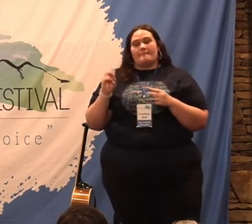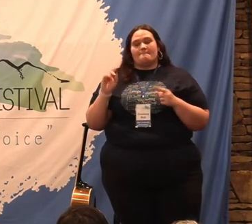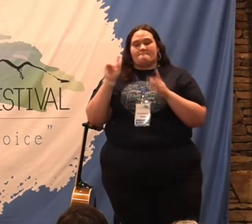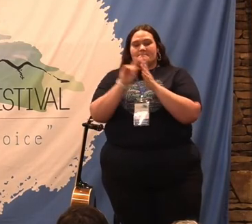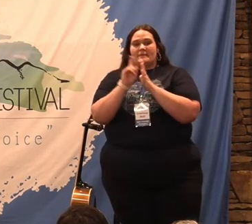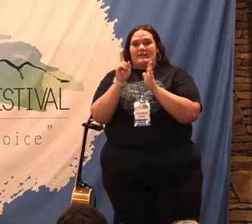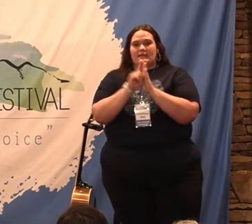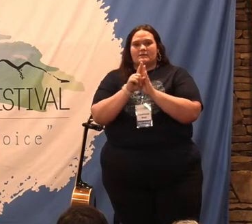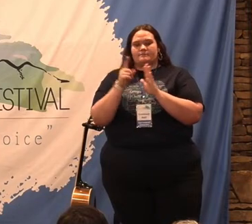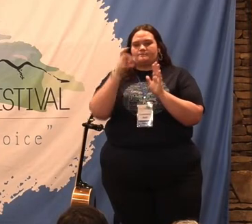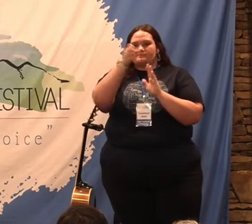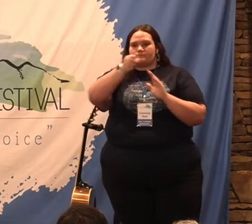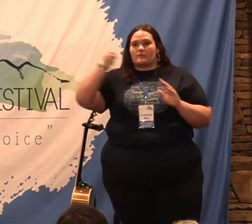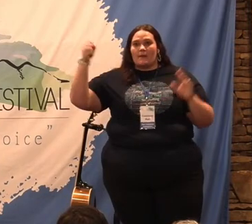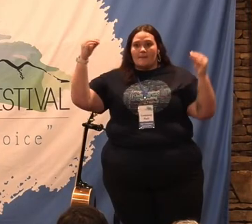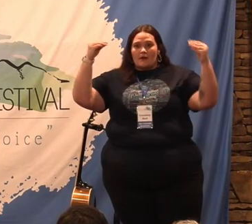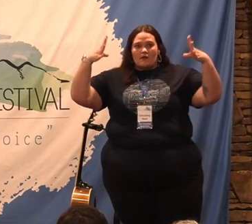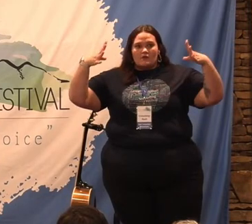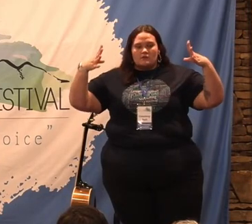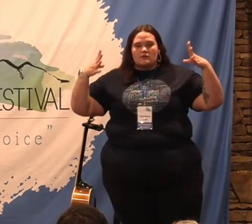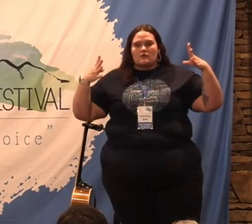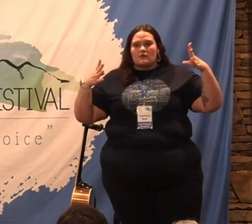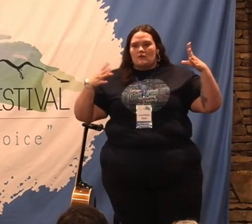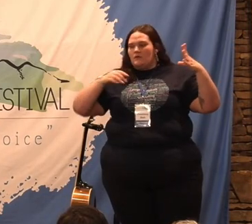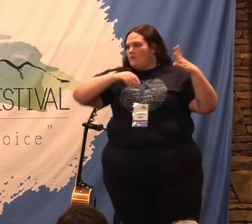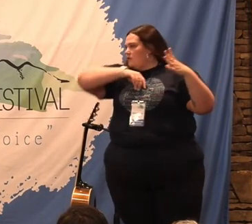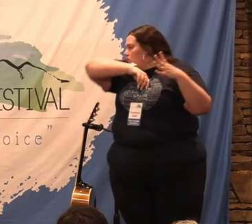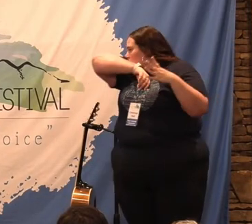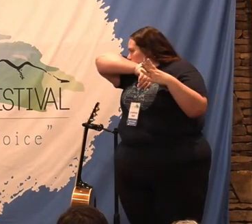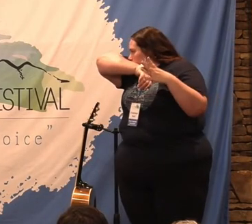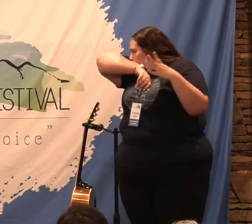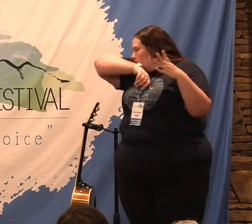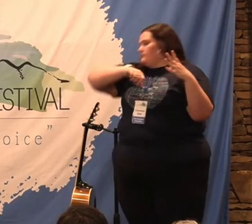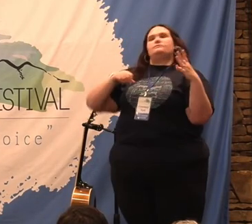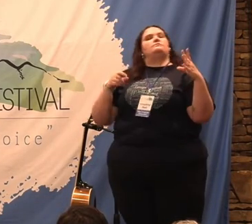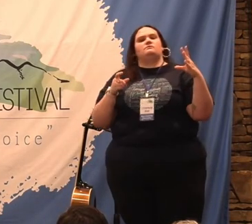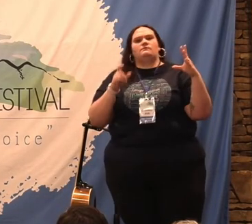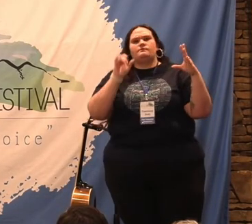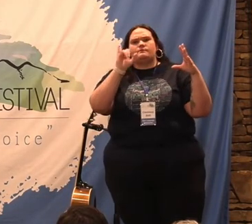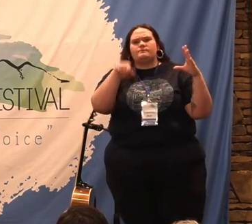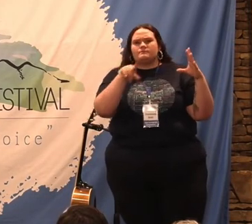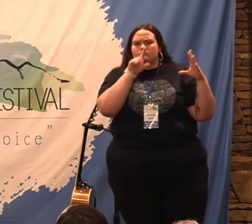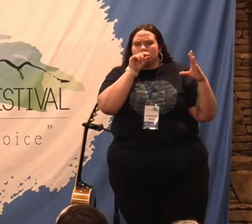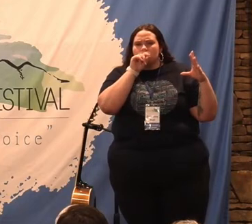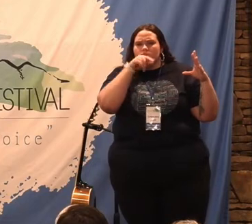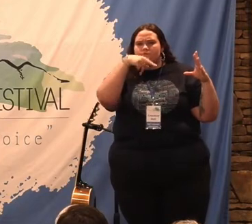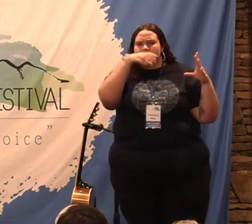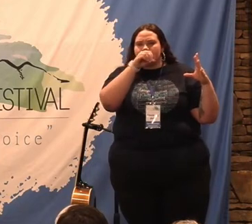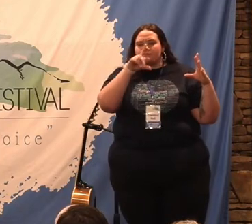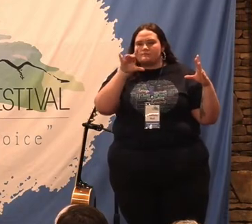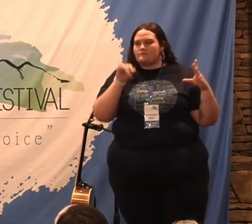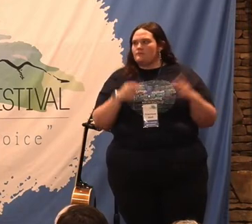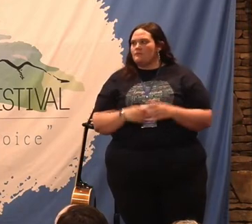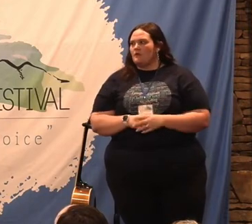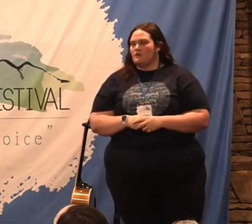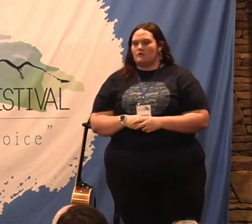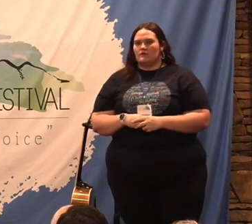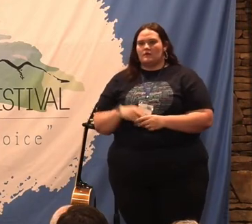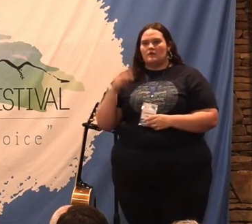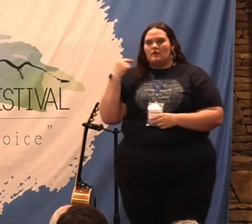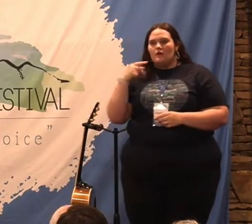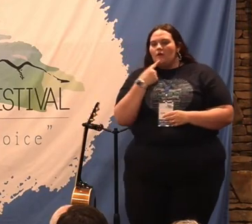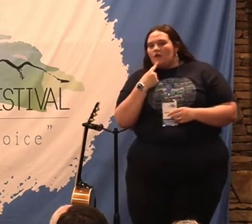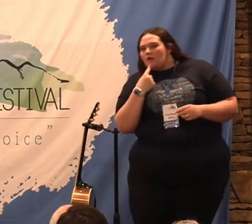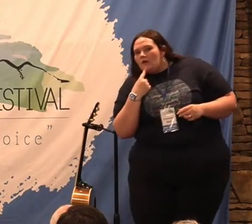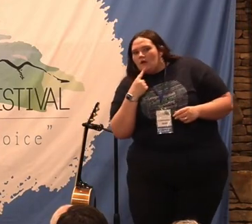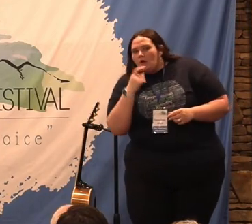open the door of the microwave. Is that pollo campero? My mom says, is that food? Says my niece. And she opens